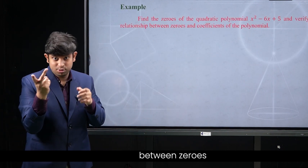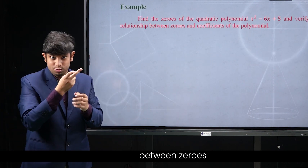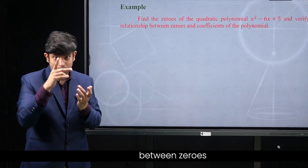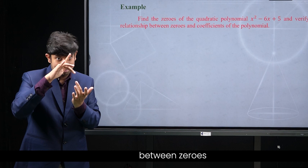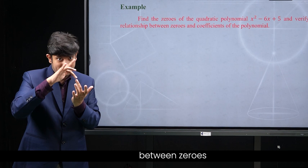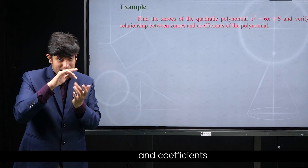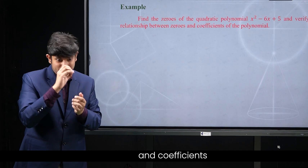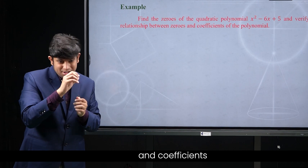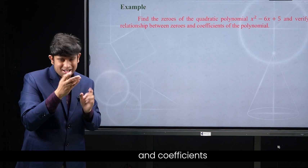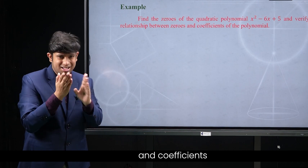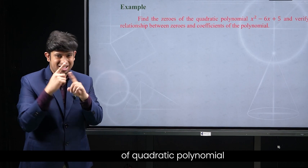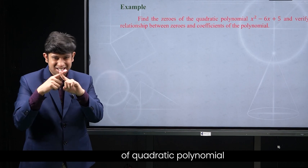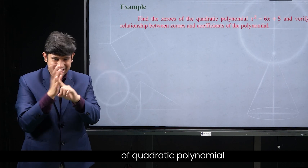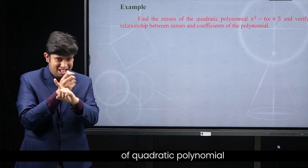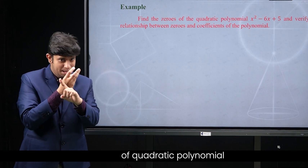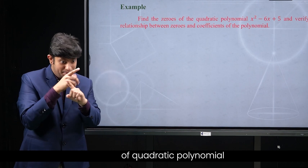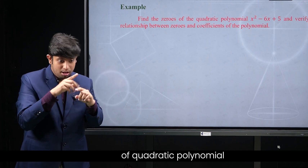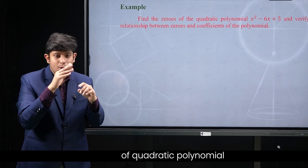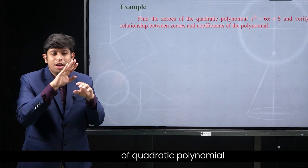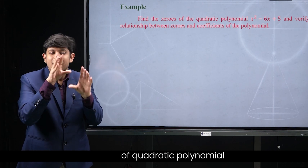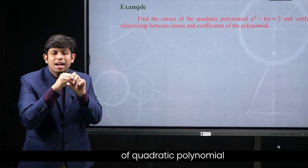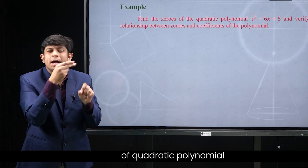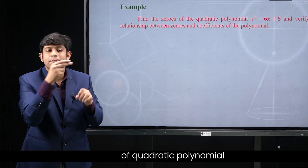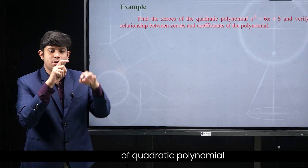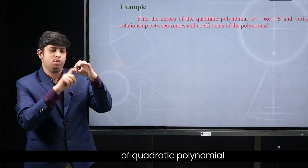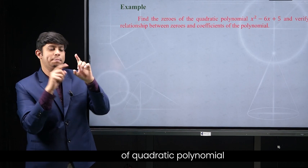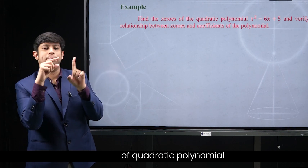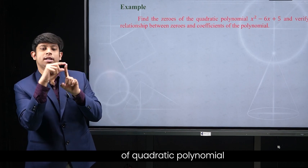between zeros and coefficients of quadratic polynomial.